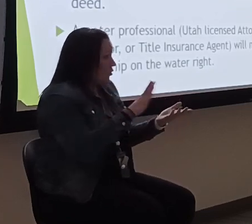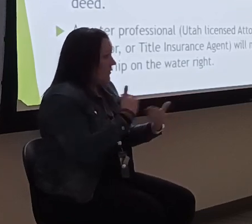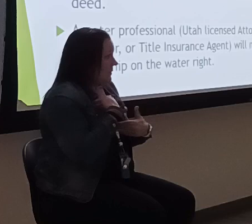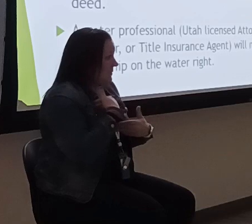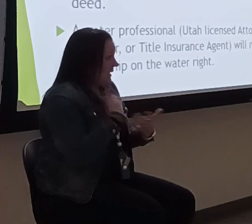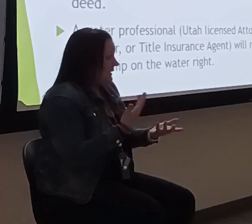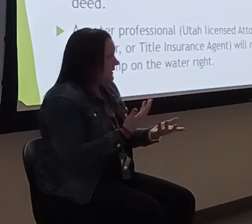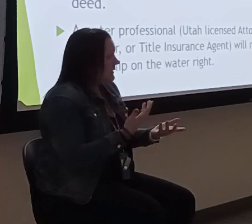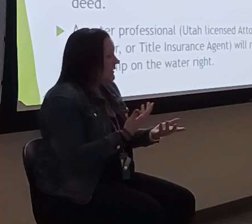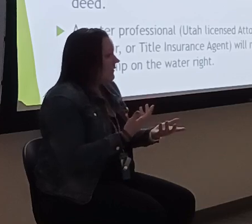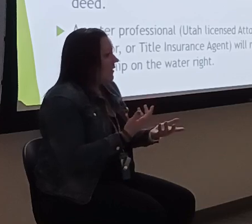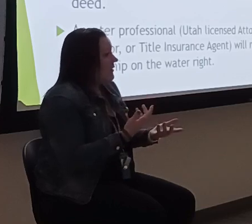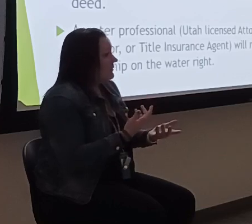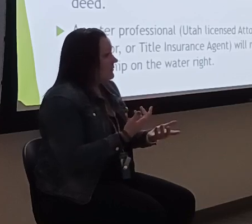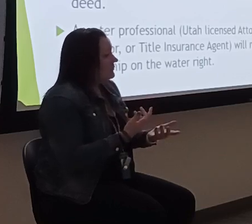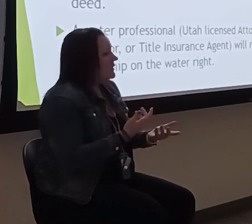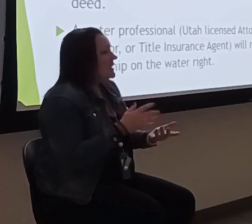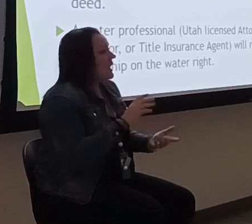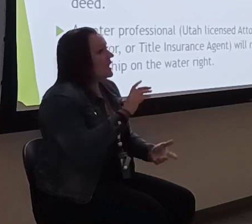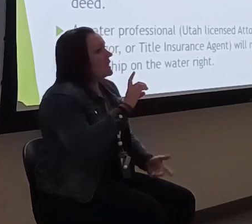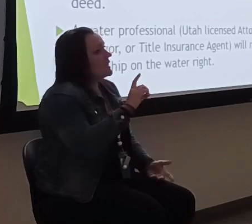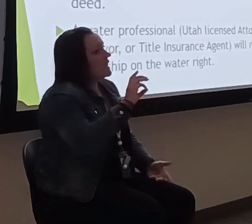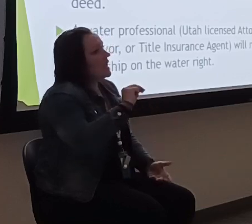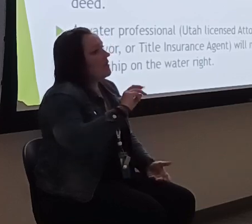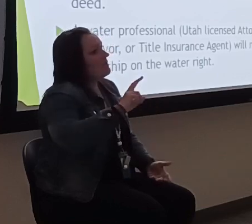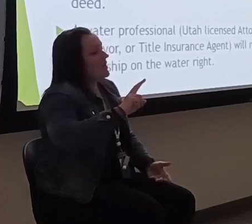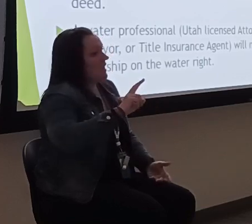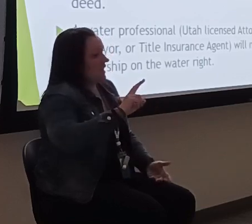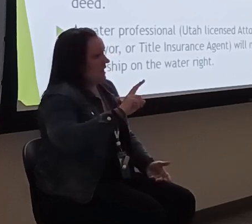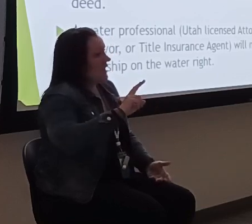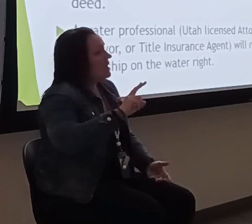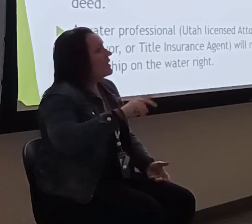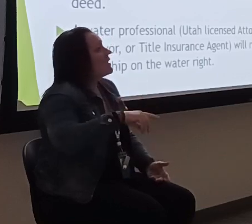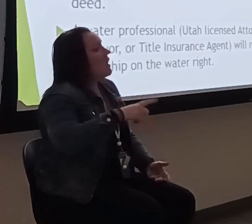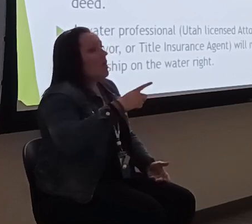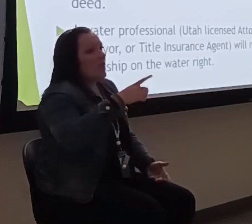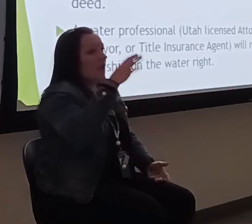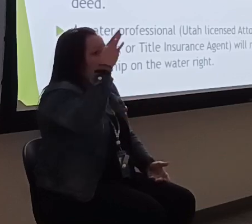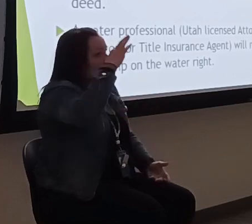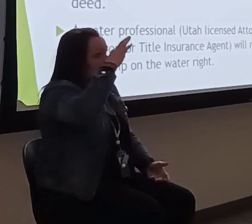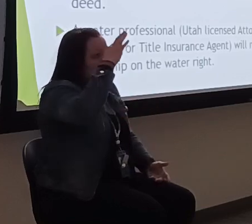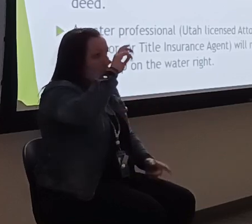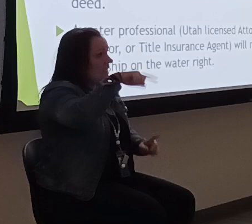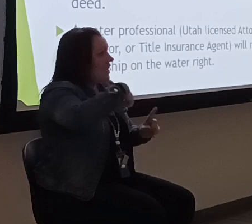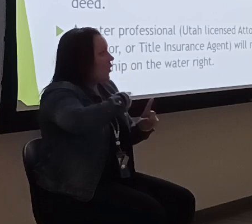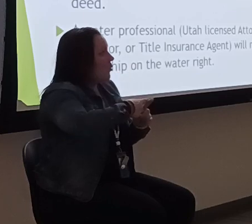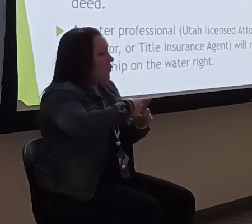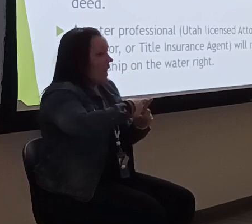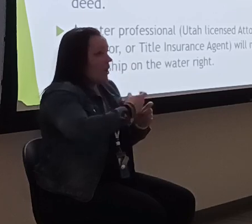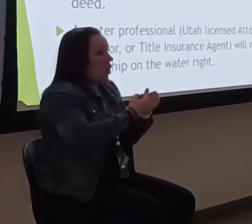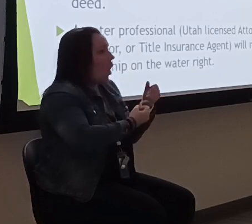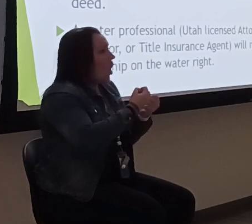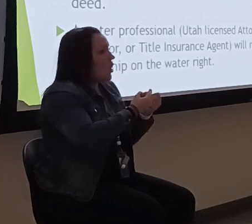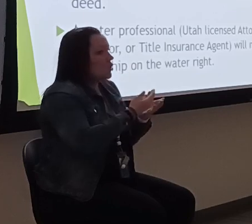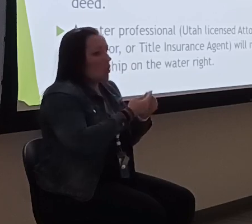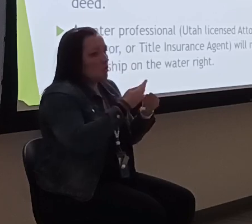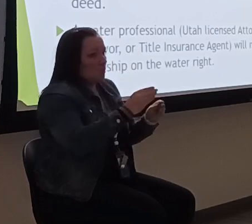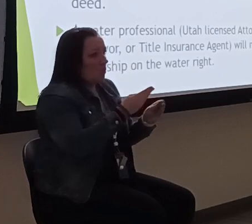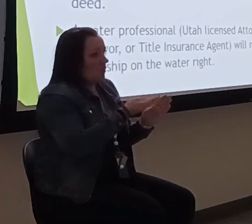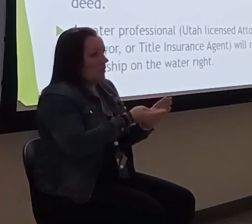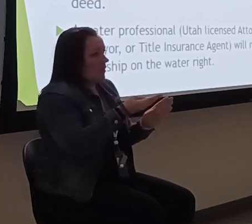So it's kind of like the DMV, the Department of Motor Vehicles. They have no idea when property changes hands to a new